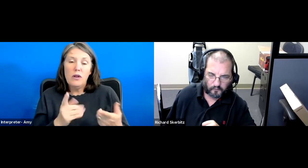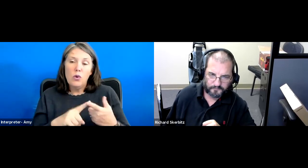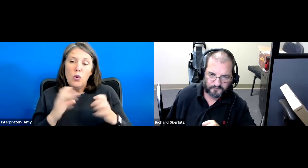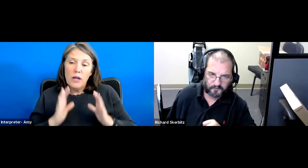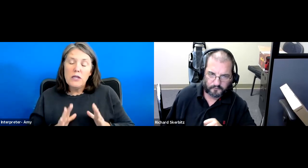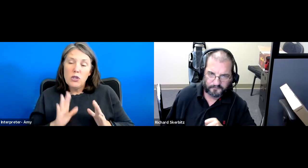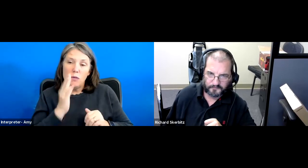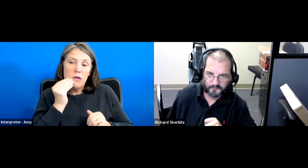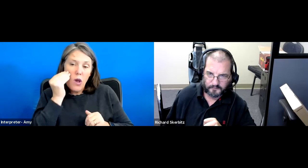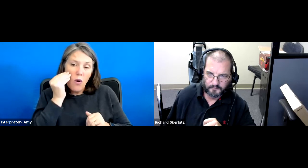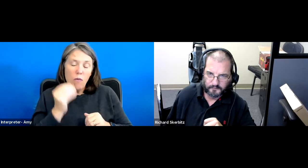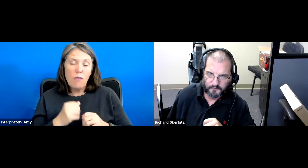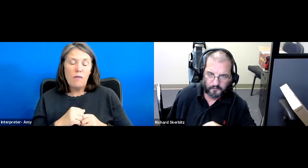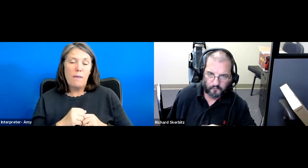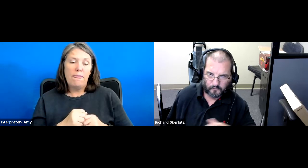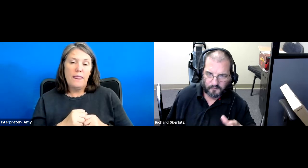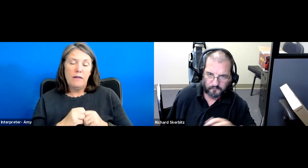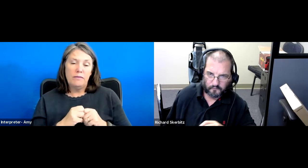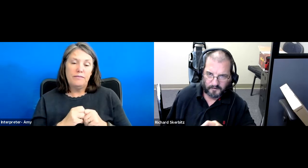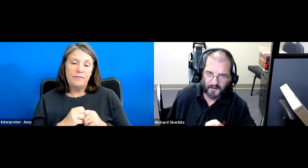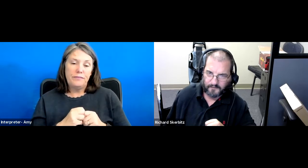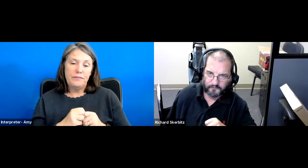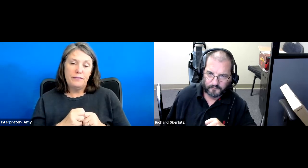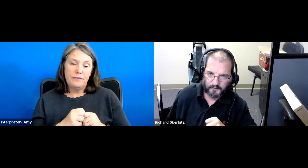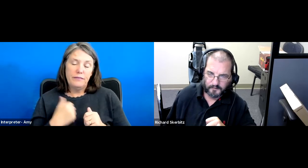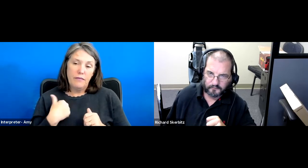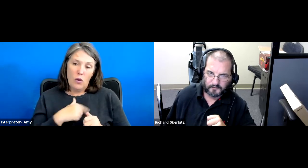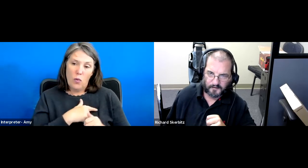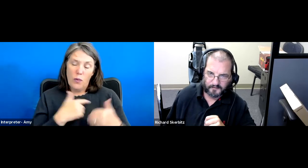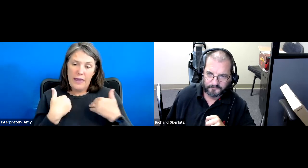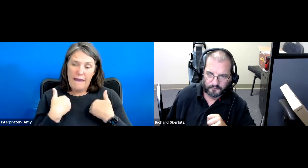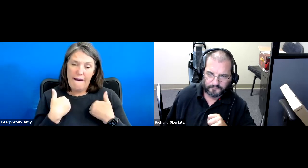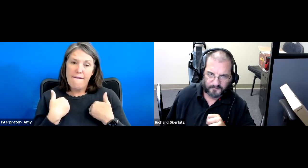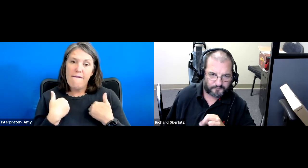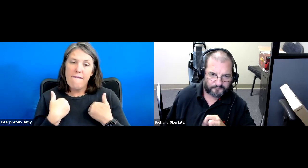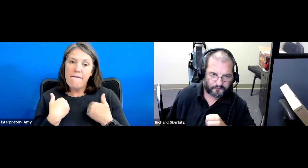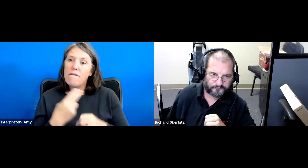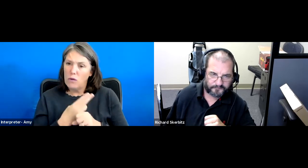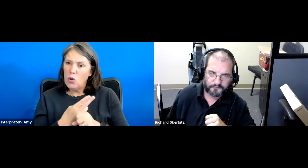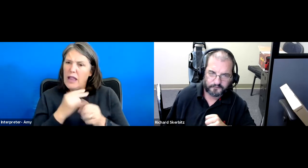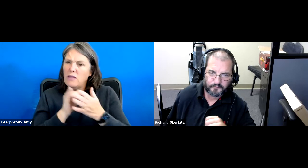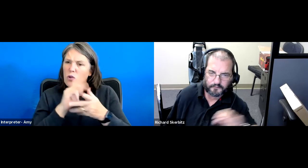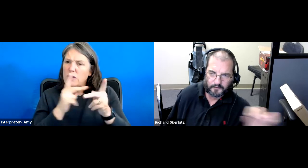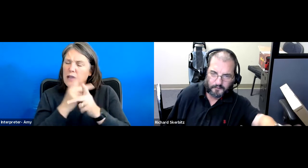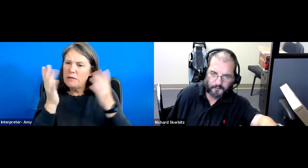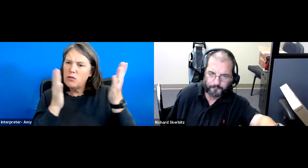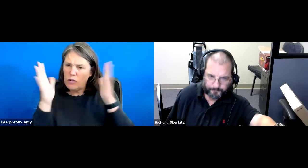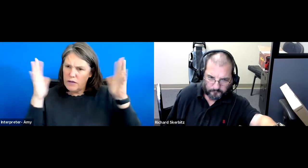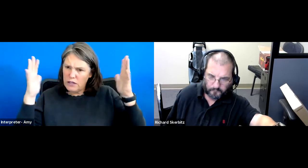consumers' homes. That's always we have and utilize those types of services.